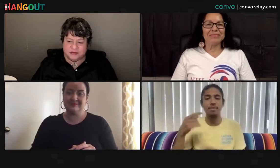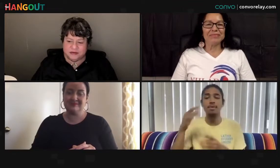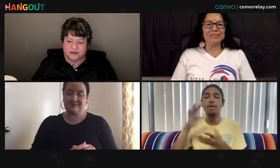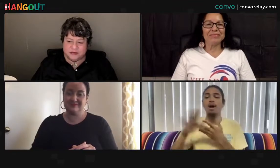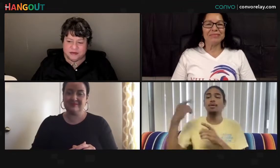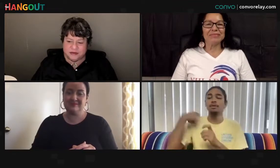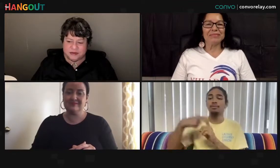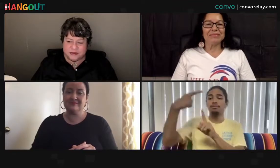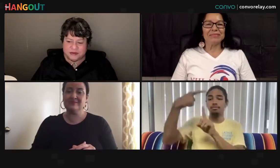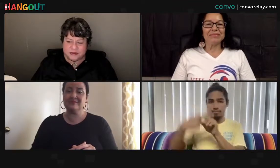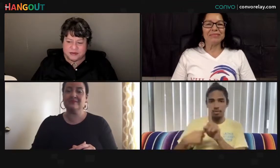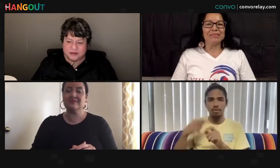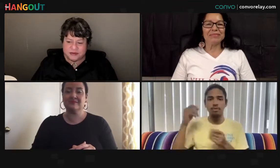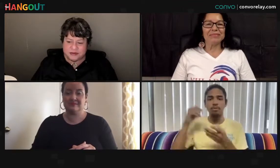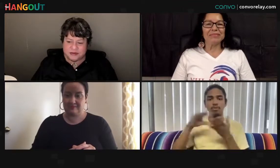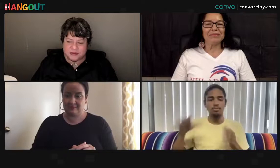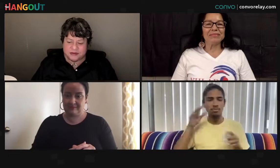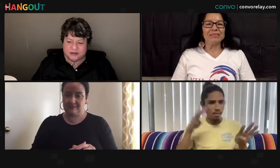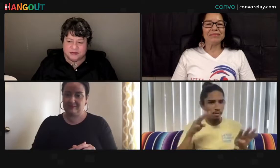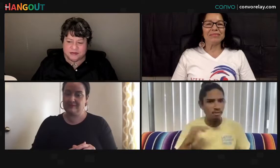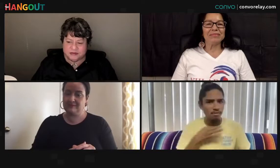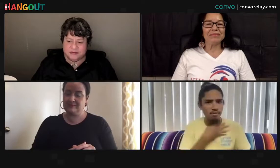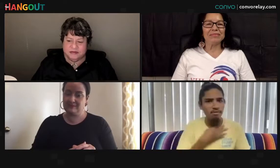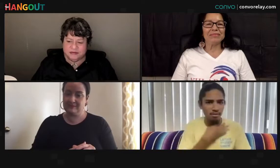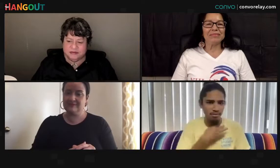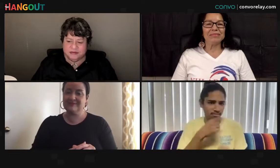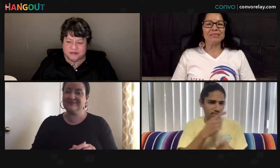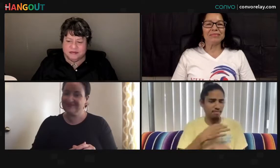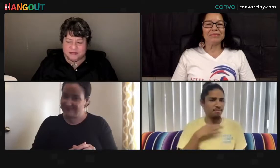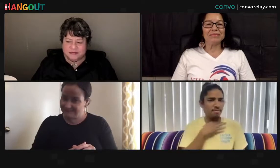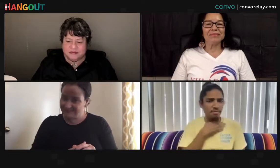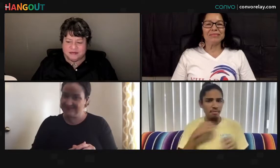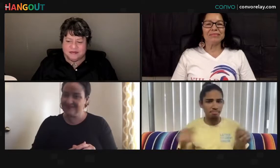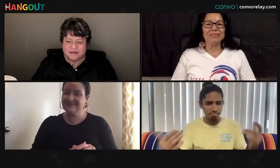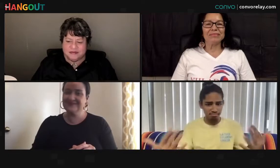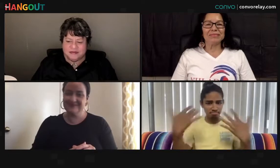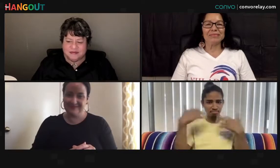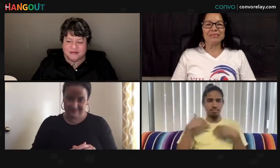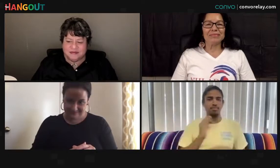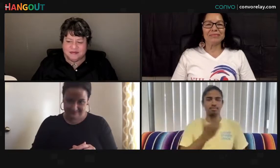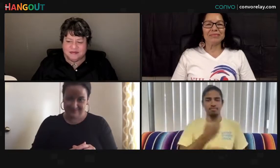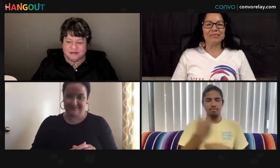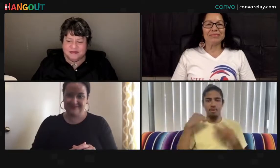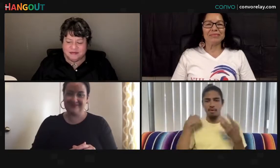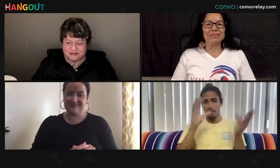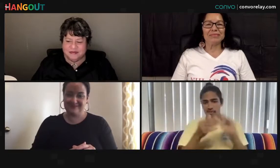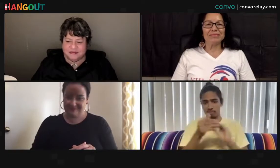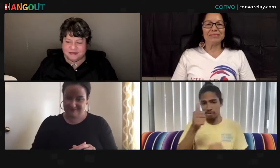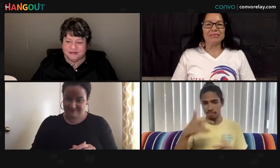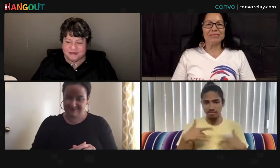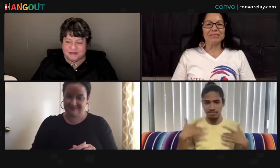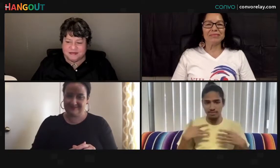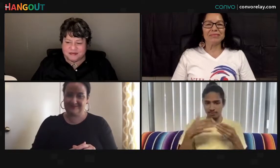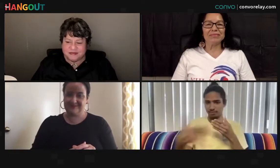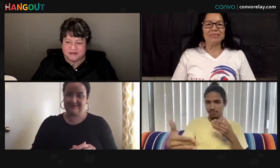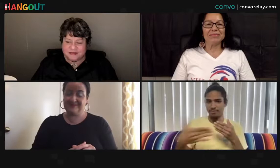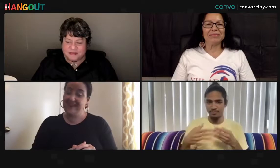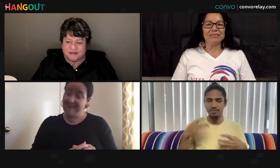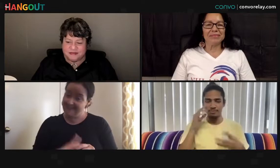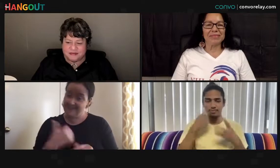take on the Hispanic Heritage Month and we try to spread awareness because there are students who are curious. And we have 10 events